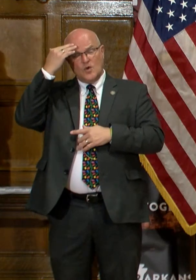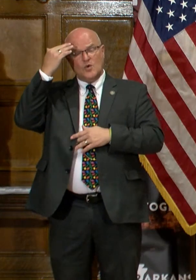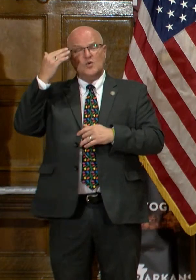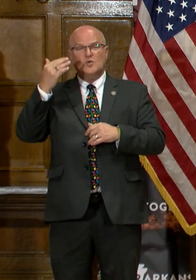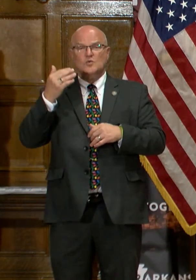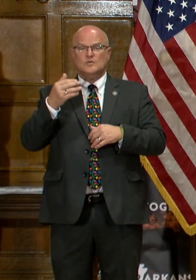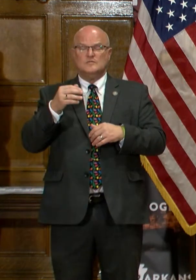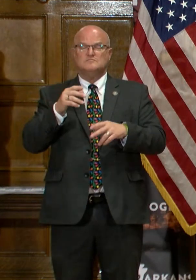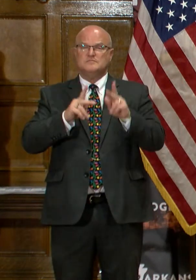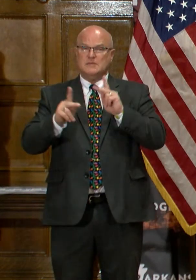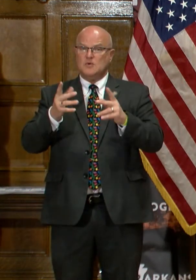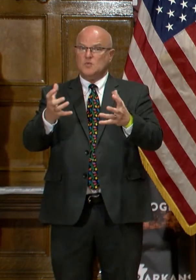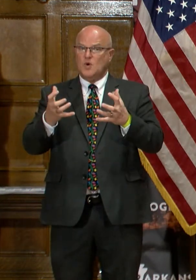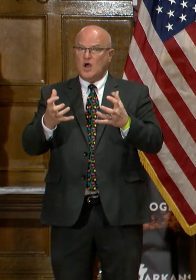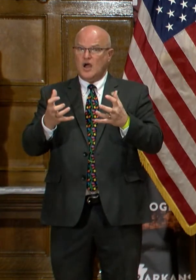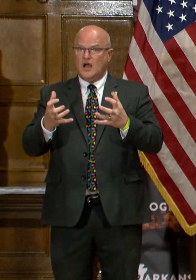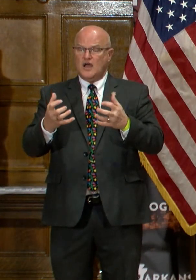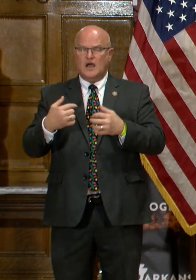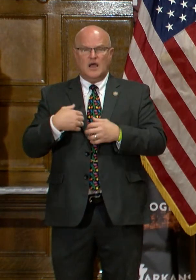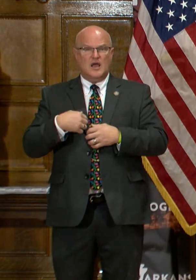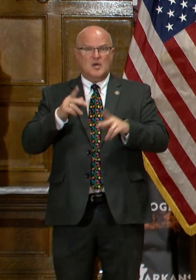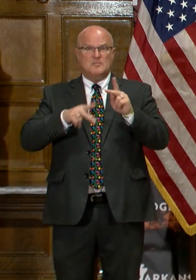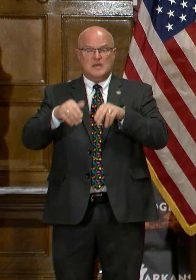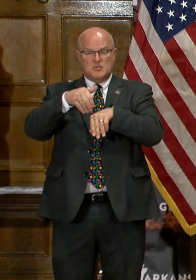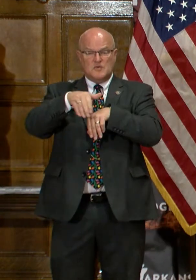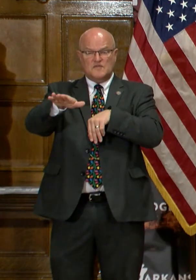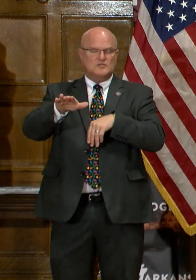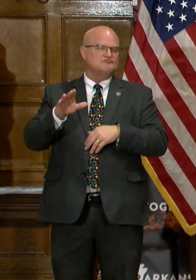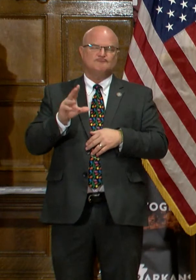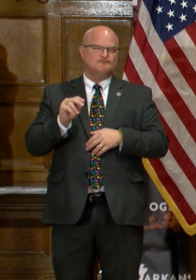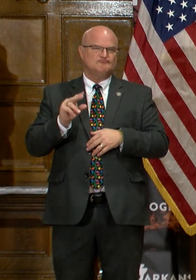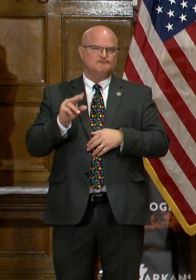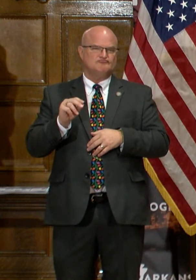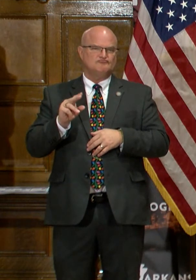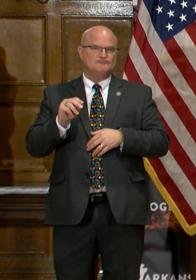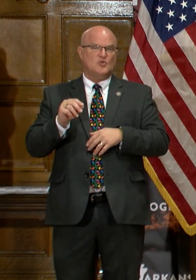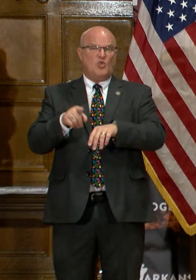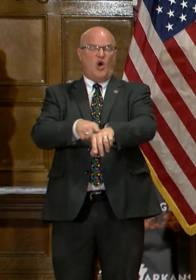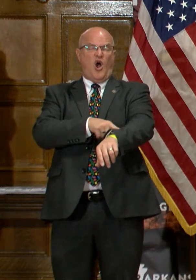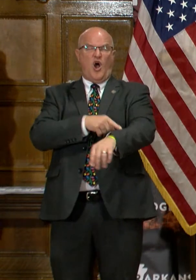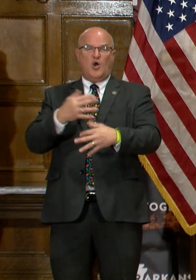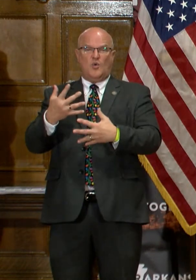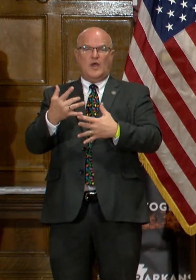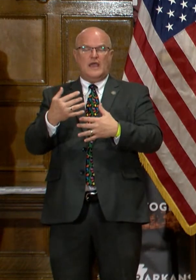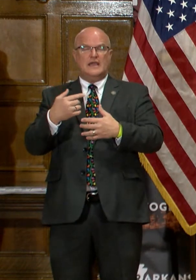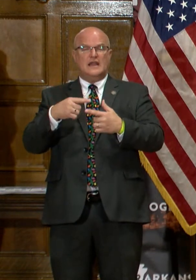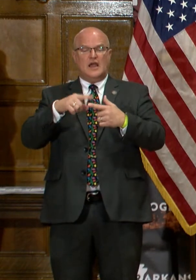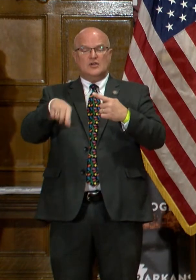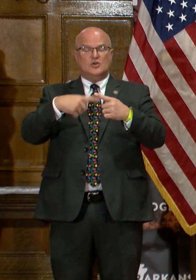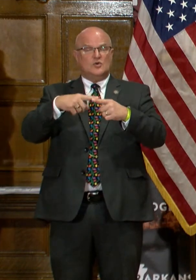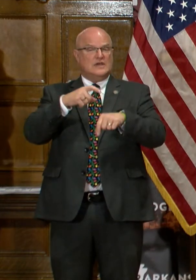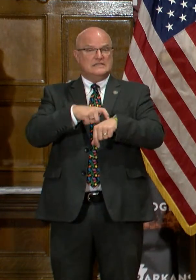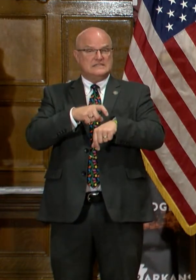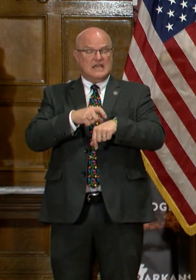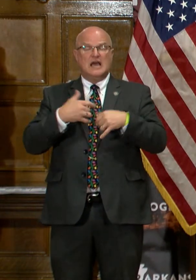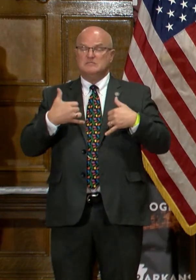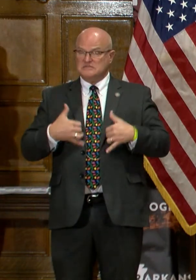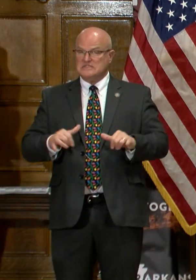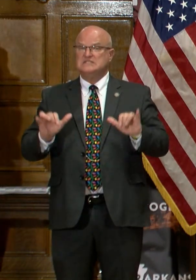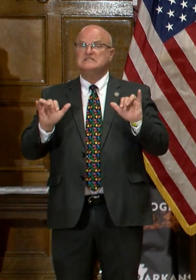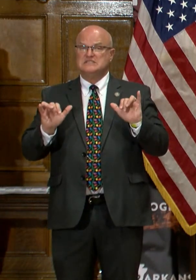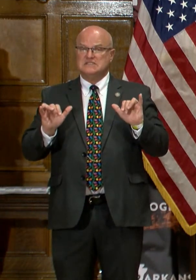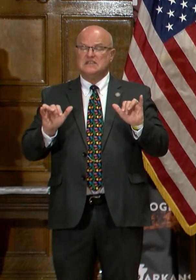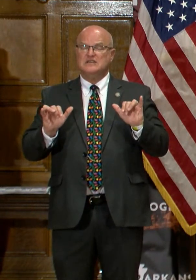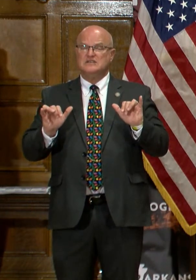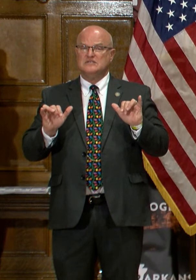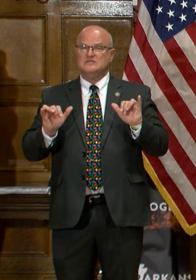this done. I've not heard that people are being turned away or that there is a prolonged waiting period, but I will look into it. Our turnaround time still continues to, we try to